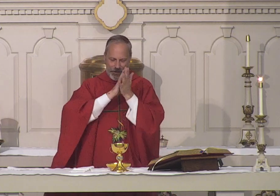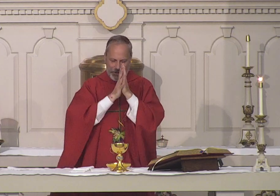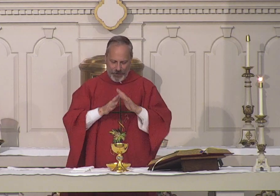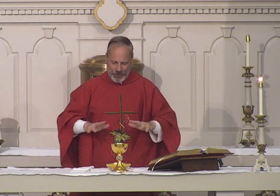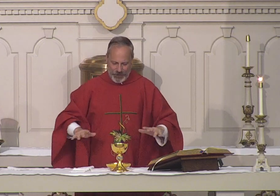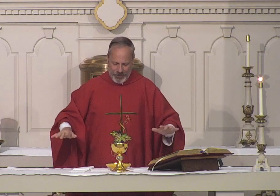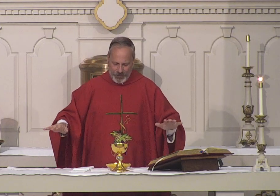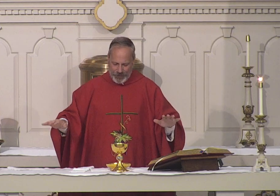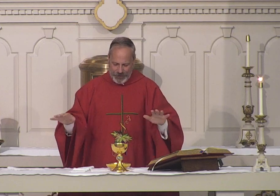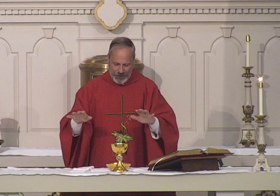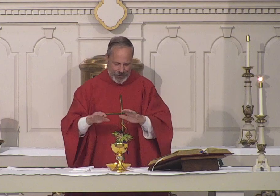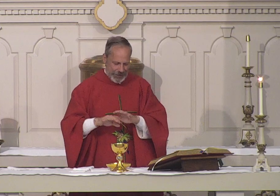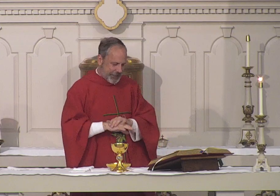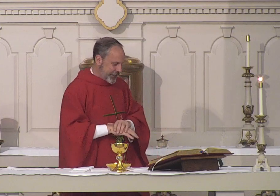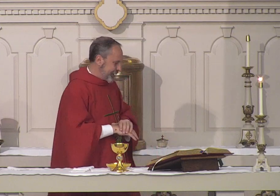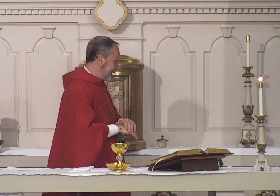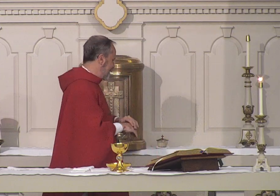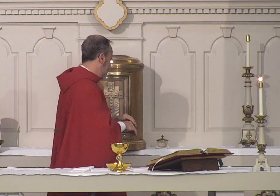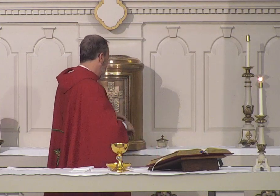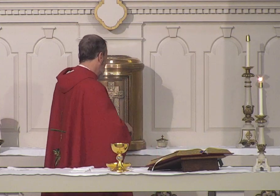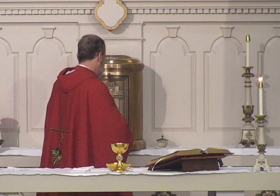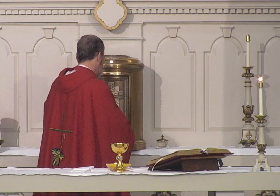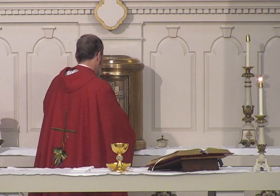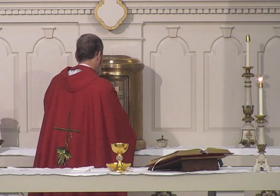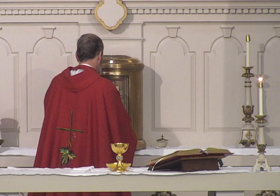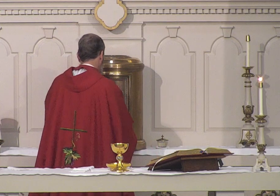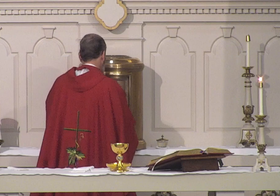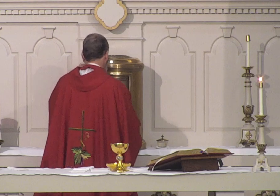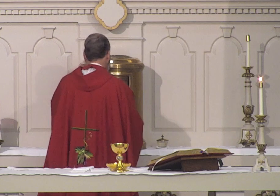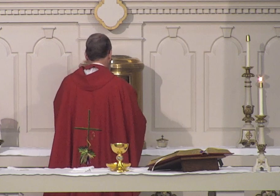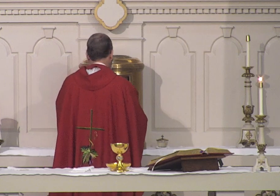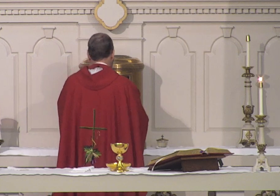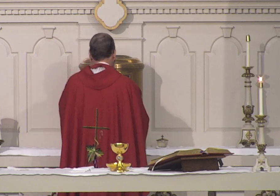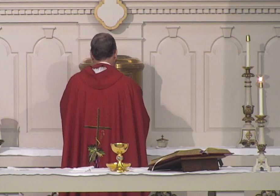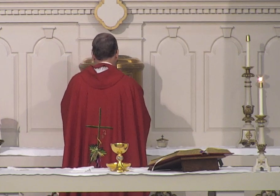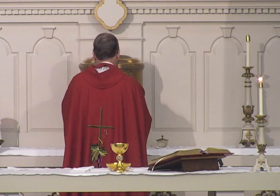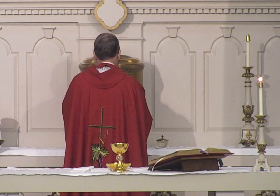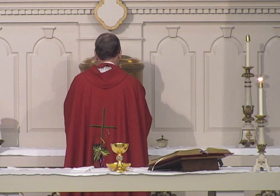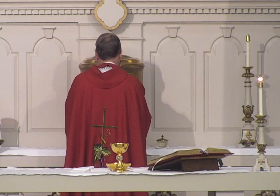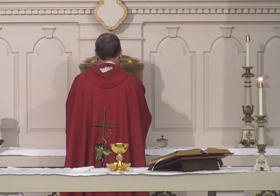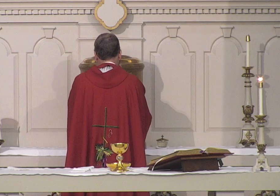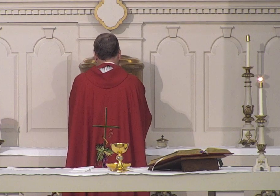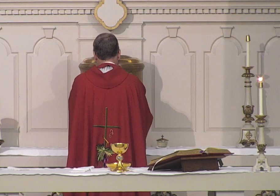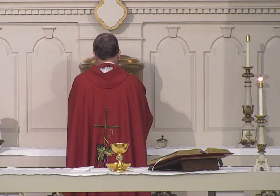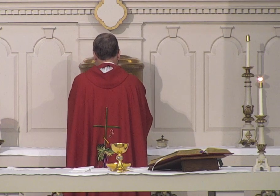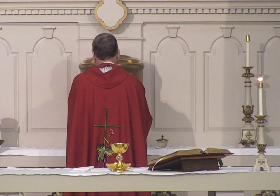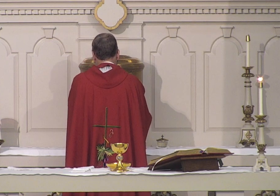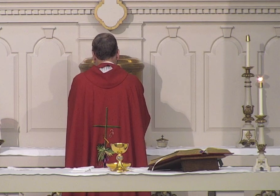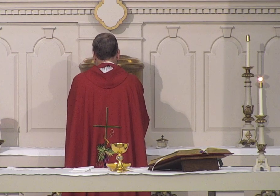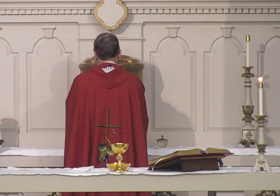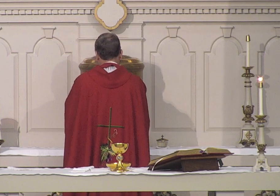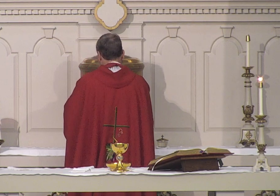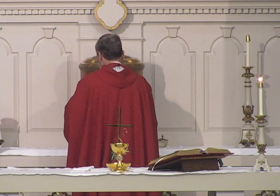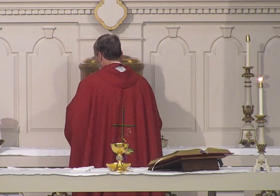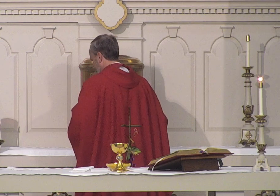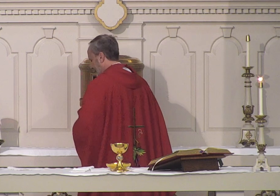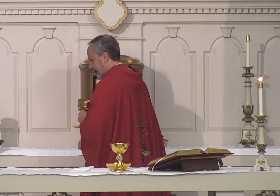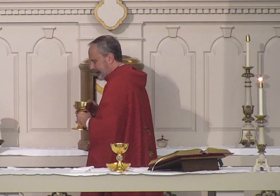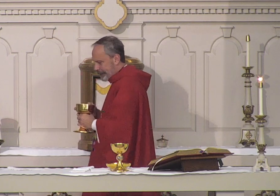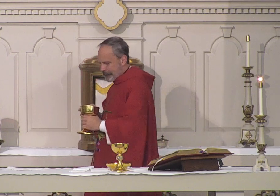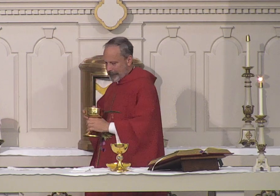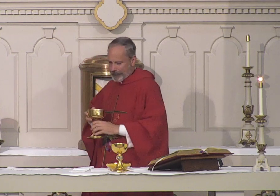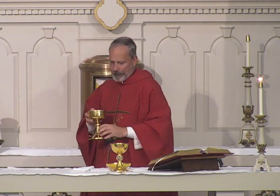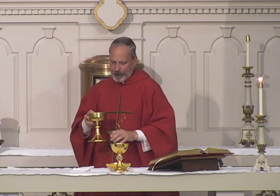of the world, have mercy on us. Lamb of God, you take away the sins of the world, grant us